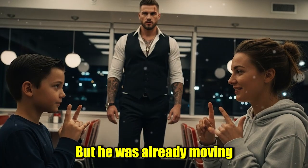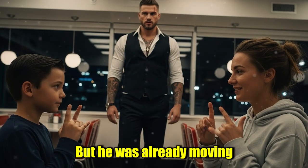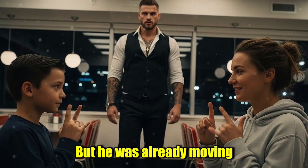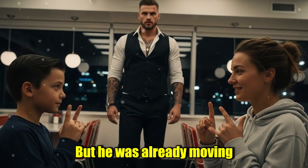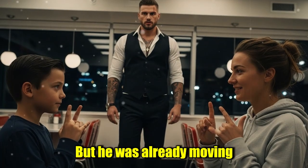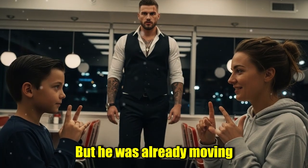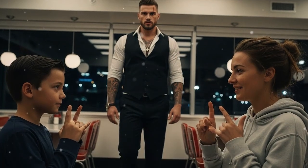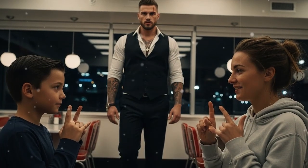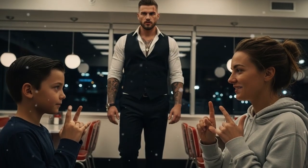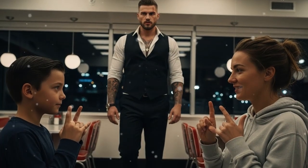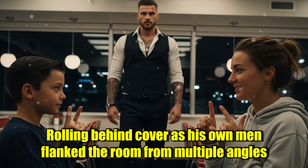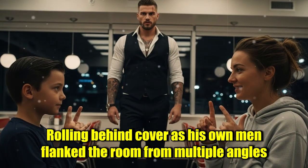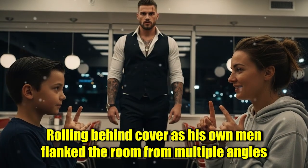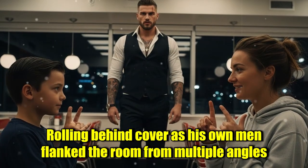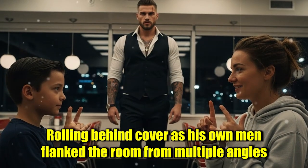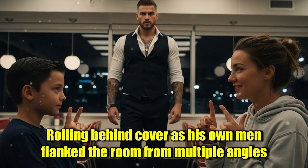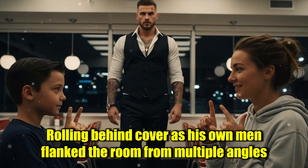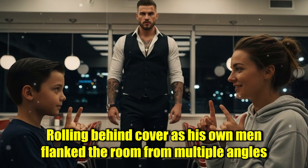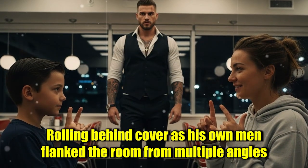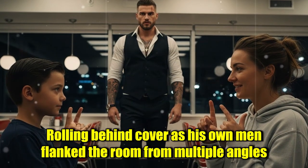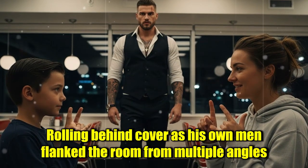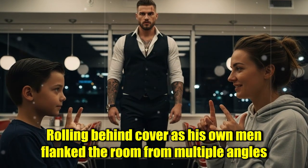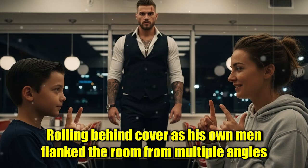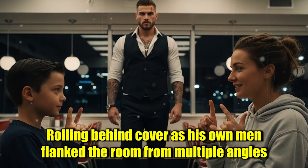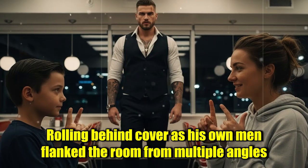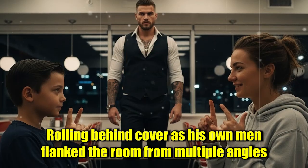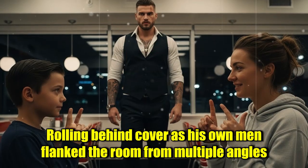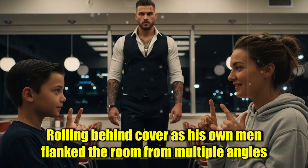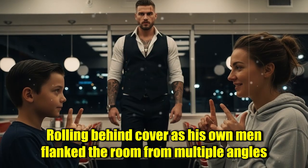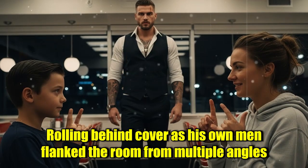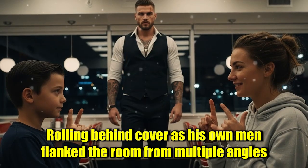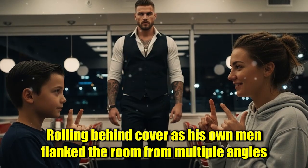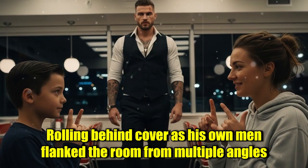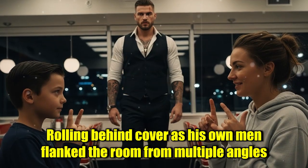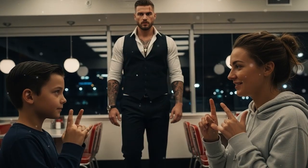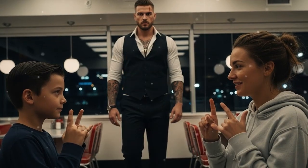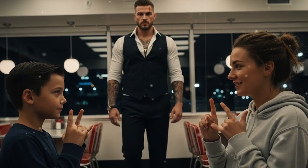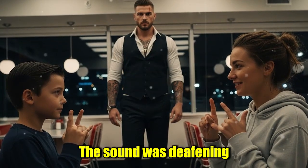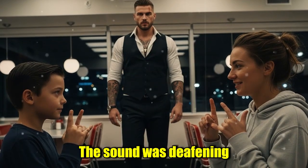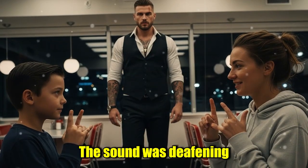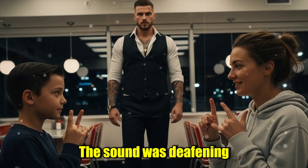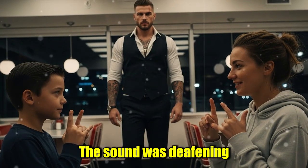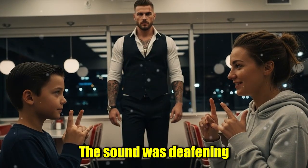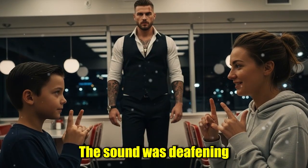was already moving, rolling behind cover as his own men flanked the room from multiple angles. The sound was